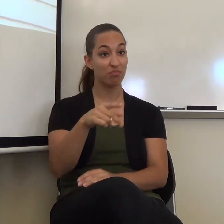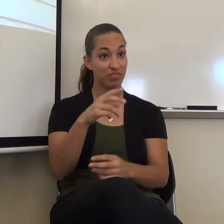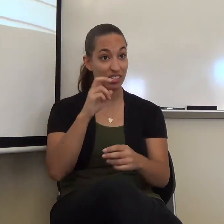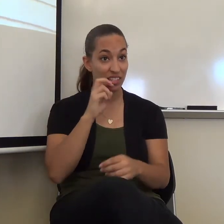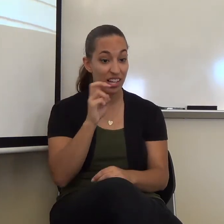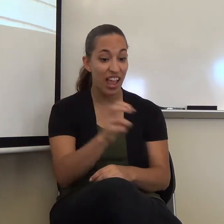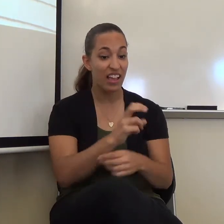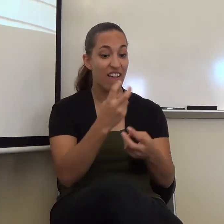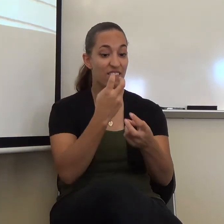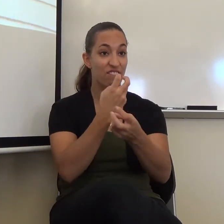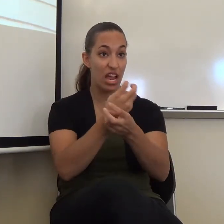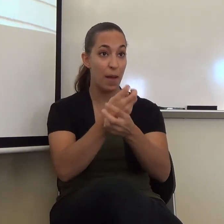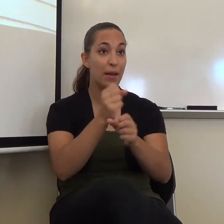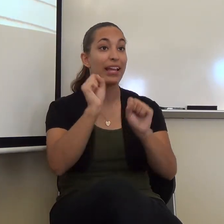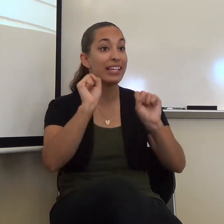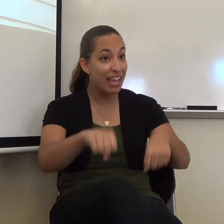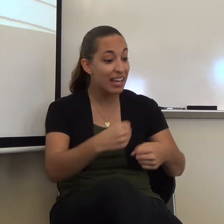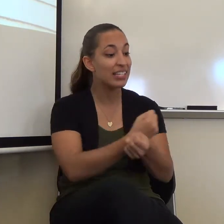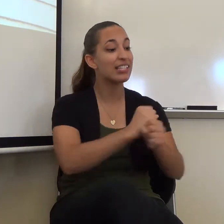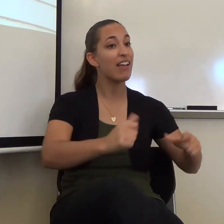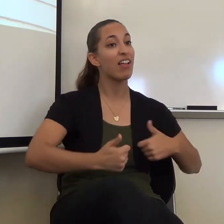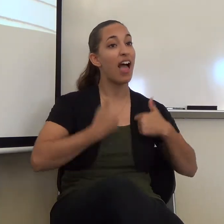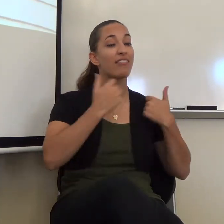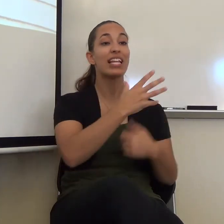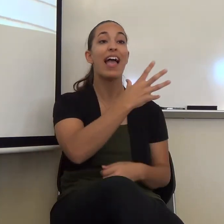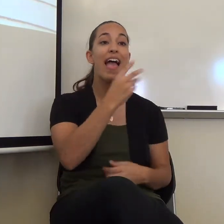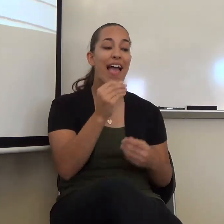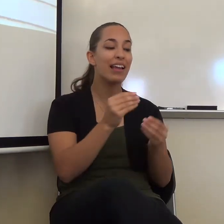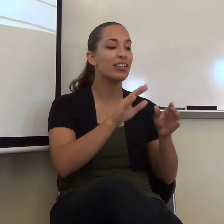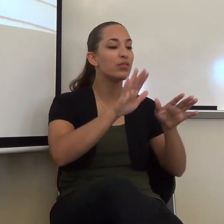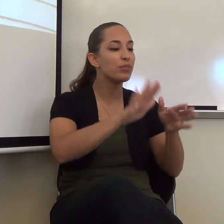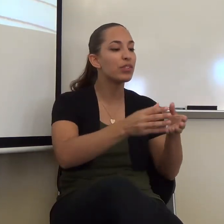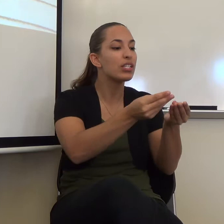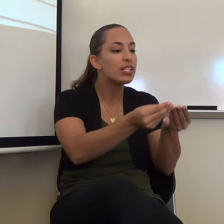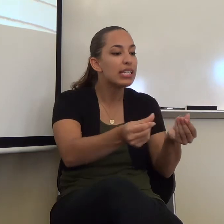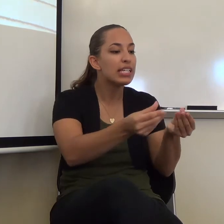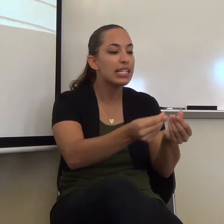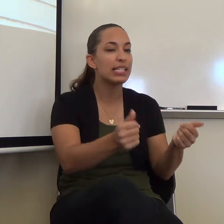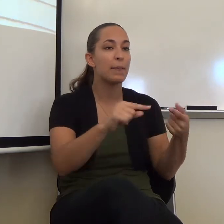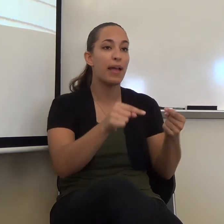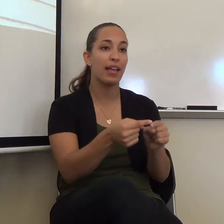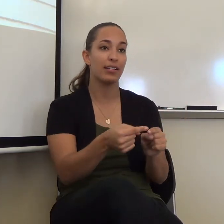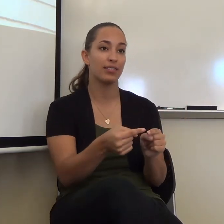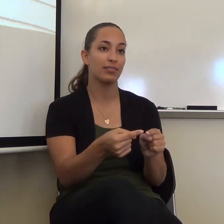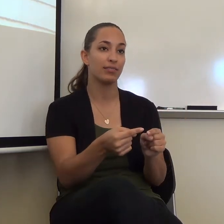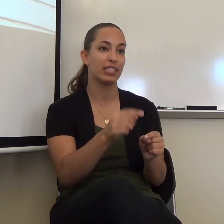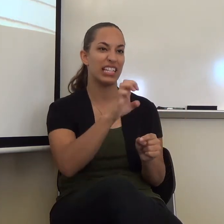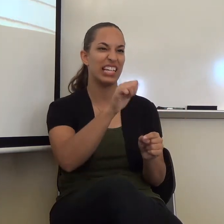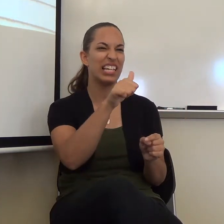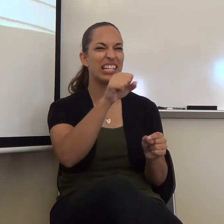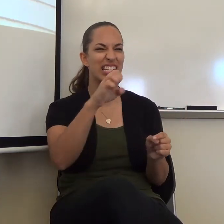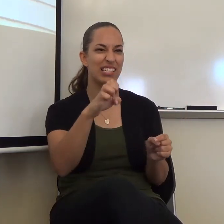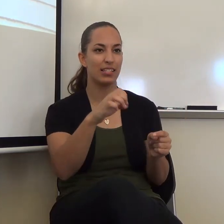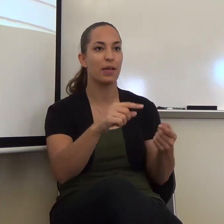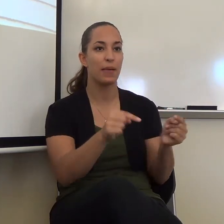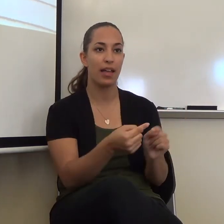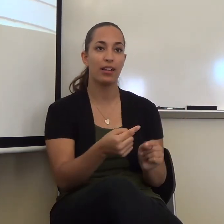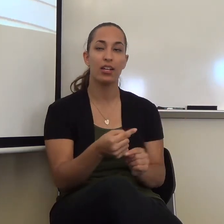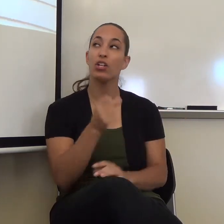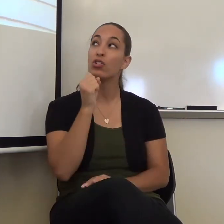and ease pain, okay? So that's why Danny's grouping of details, and what did you,